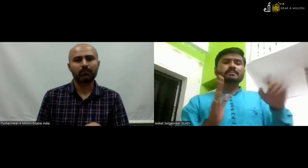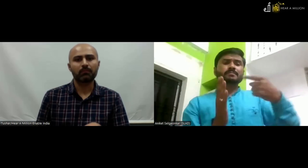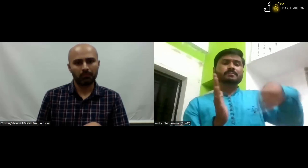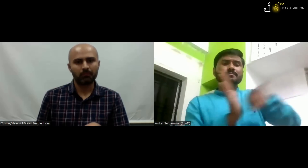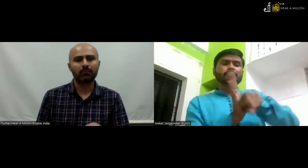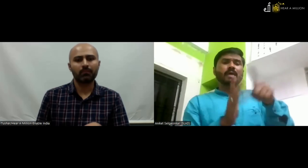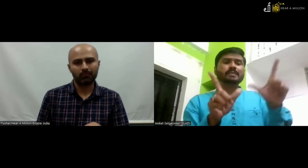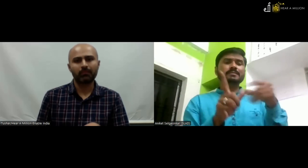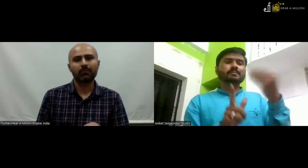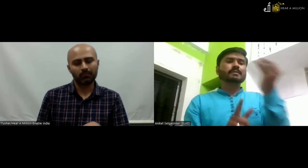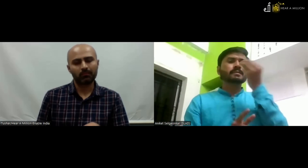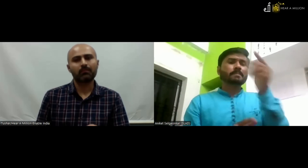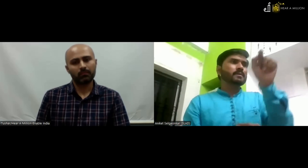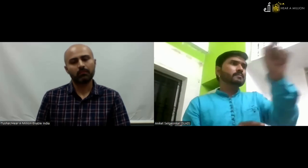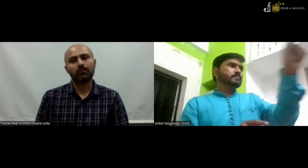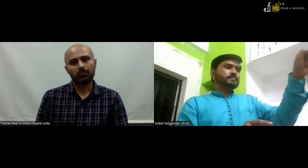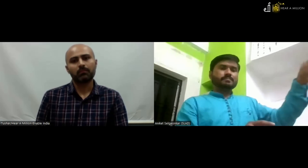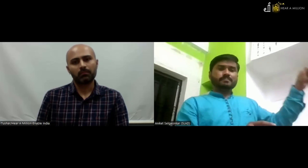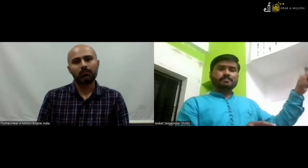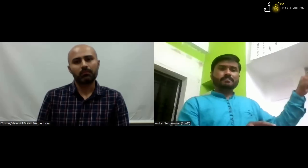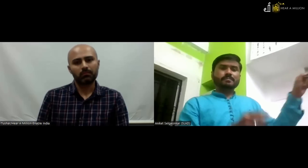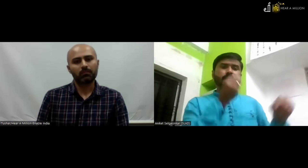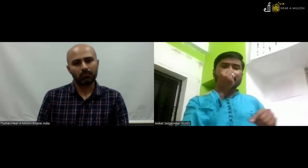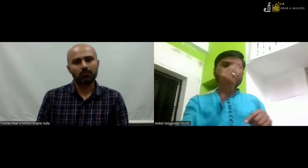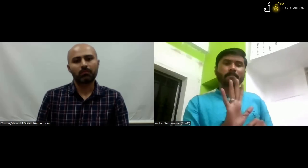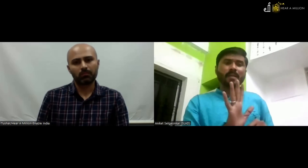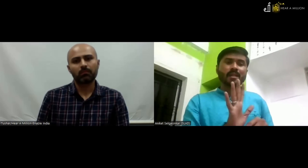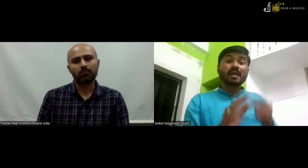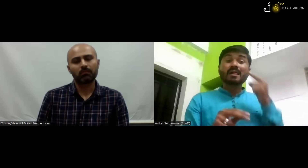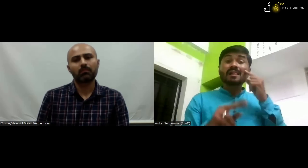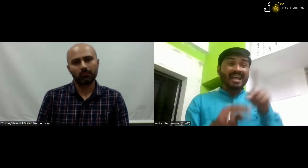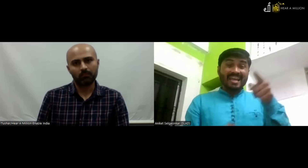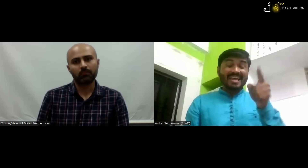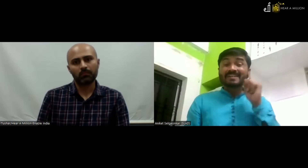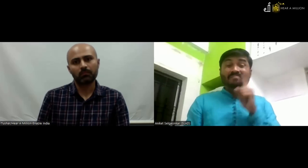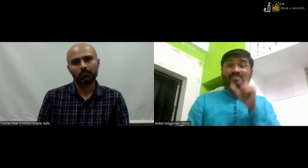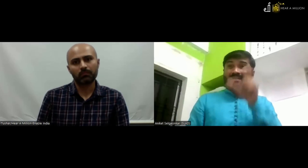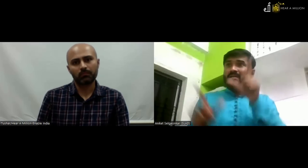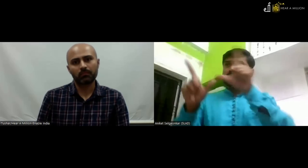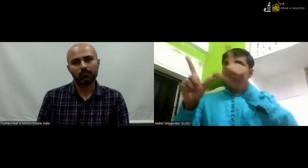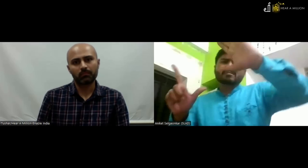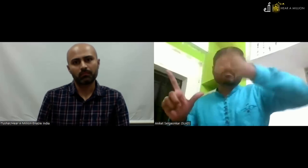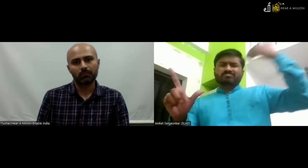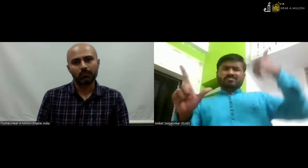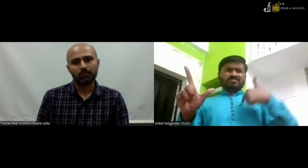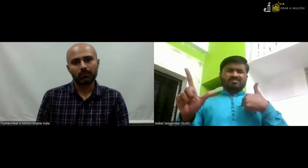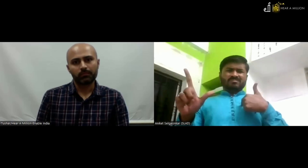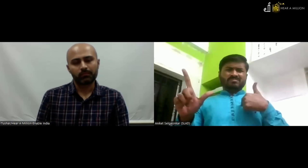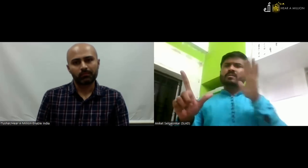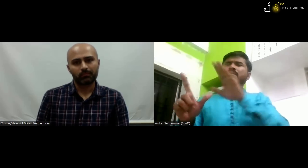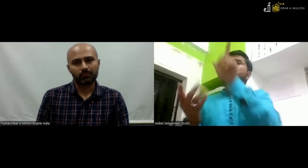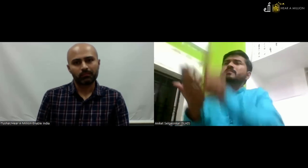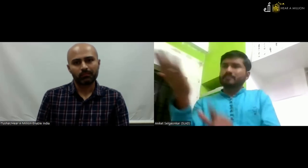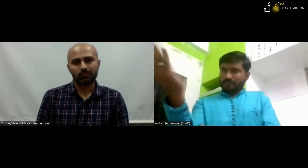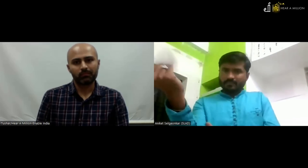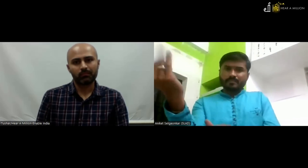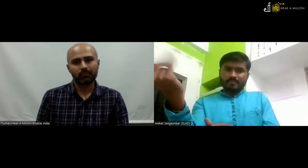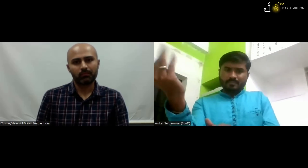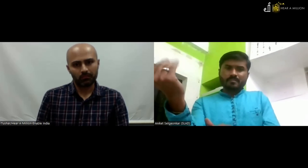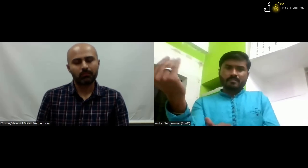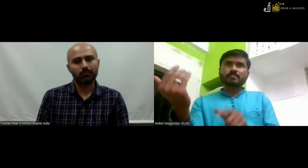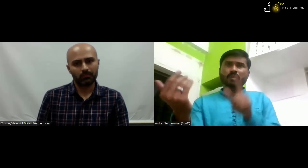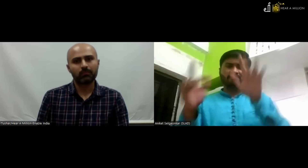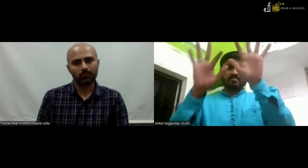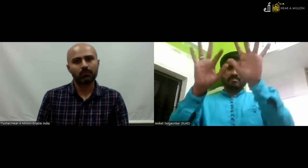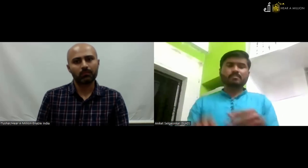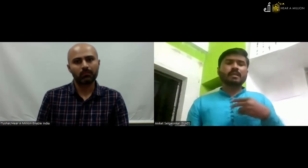not providing us the license. So that's how we vote for our license fund. So if